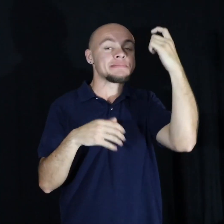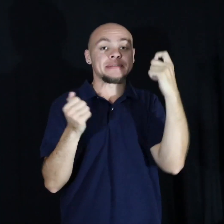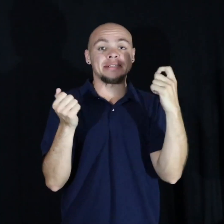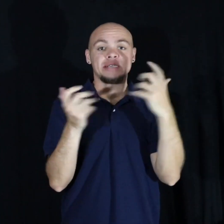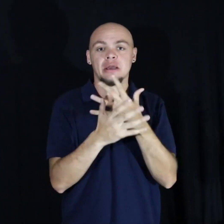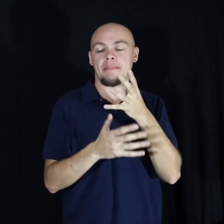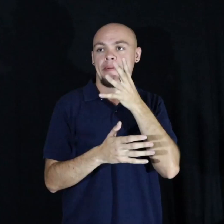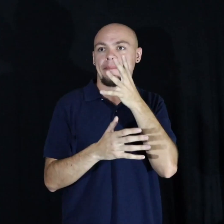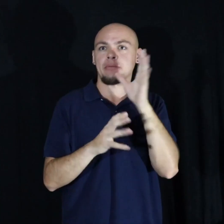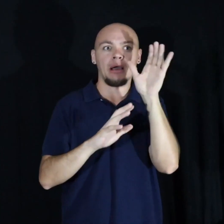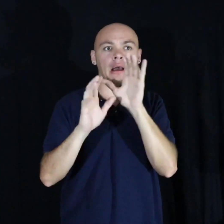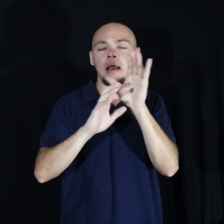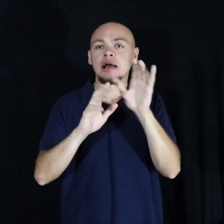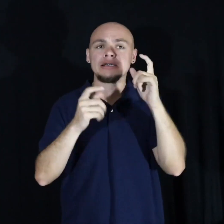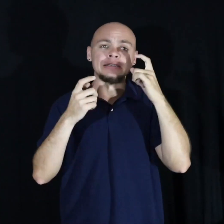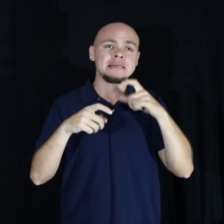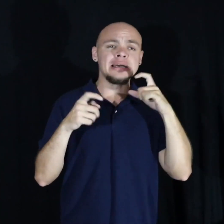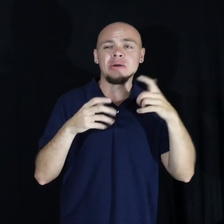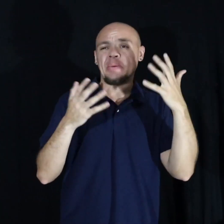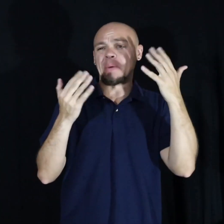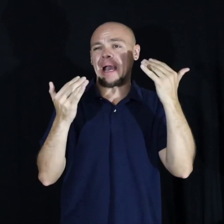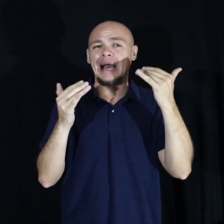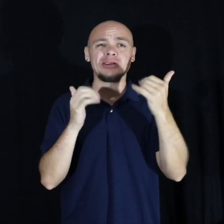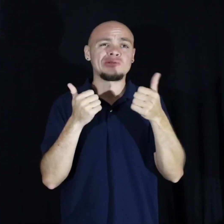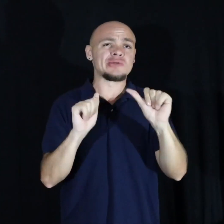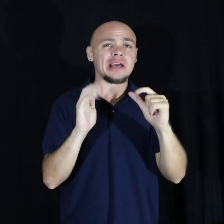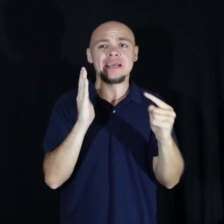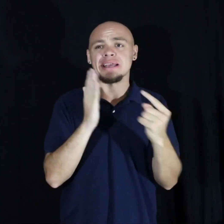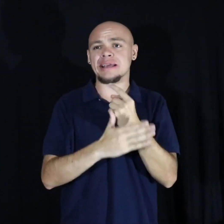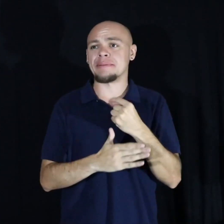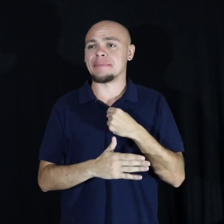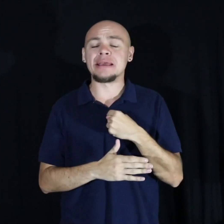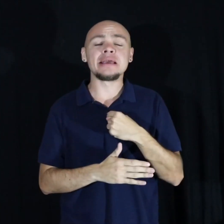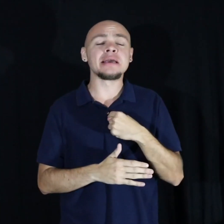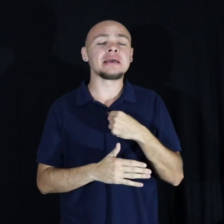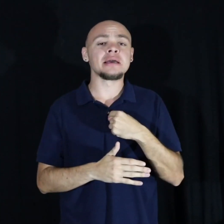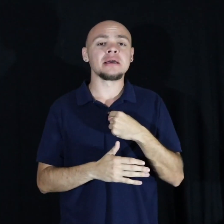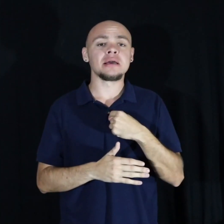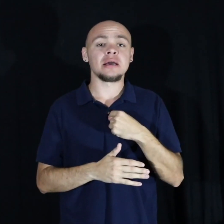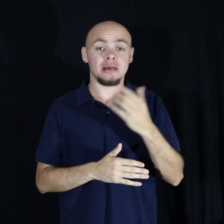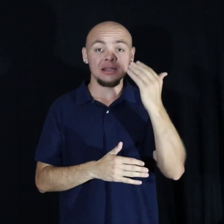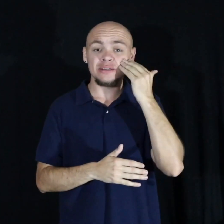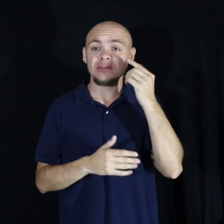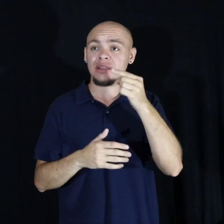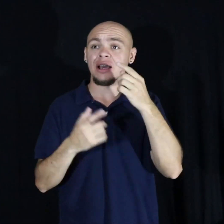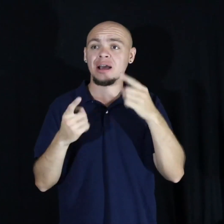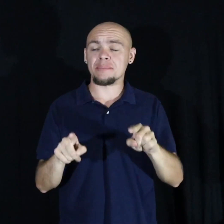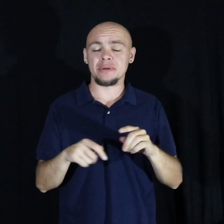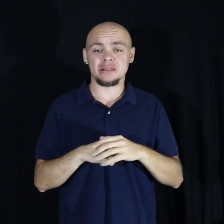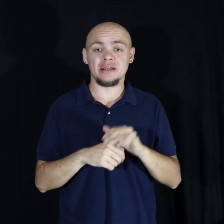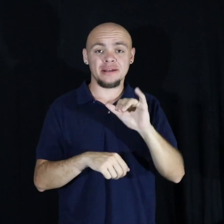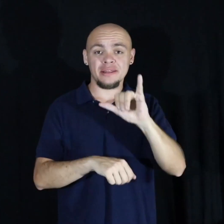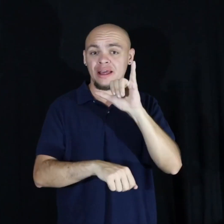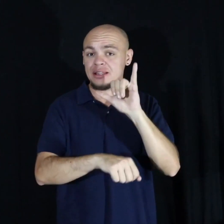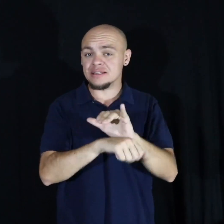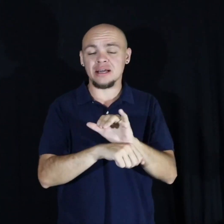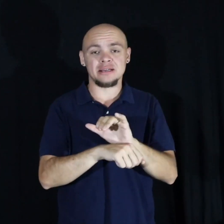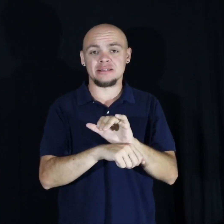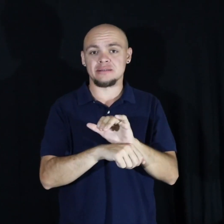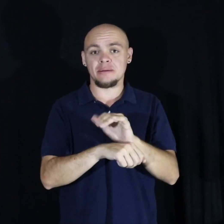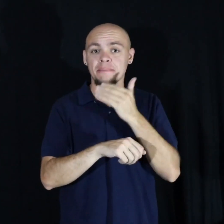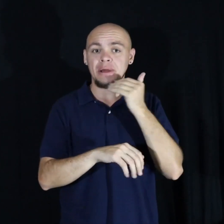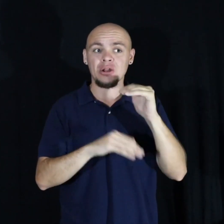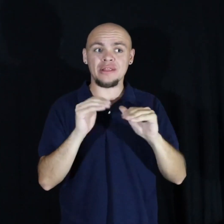and I searched for her through the tears. I knew my mom didn't try to kill me. I remember that night better than I